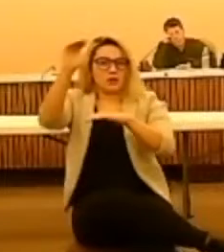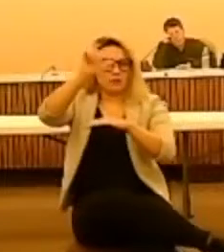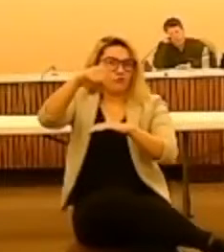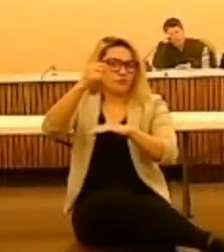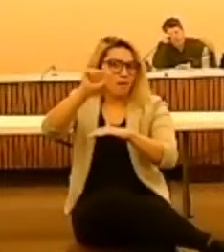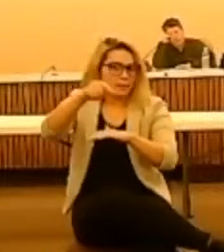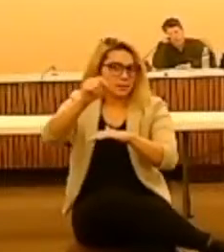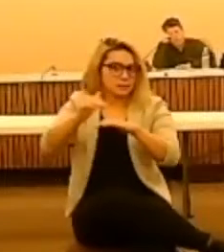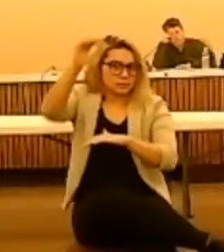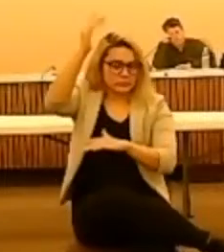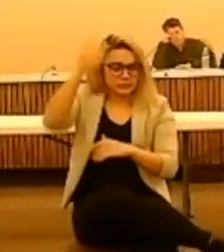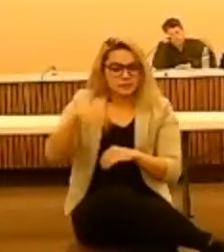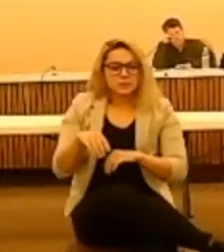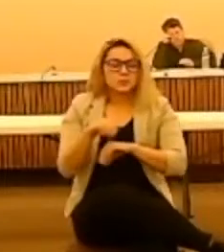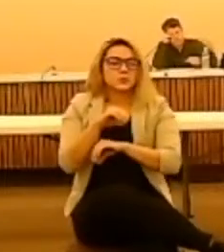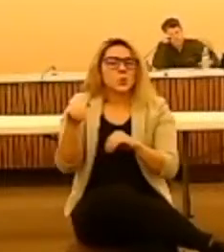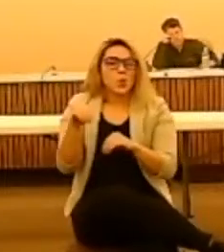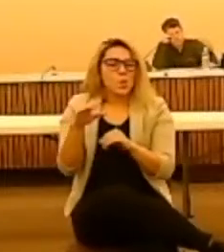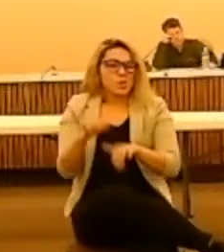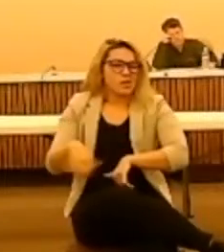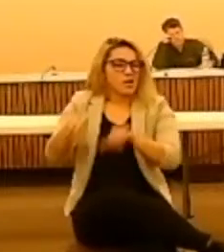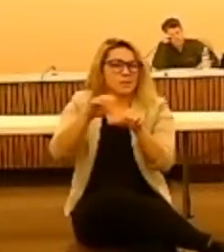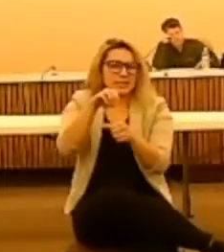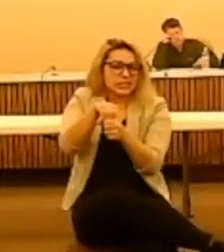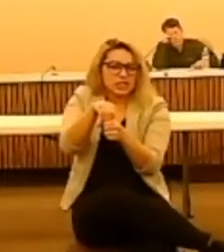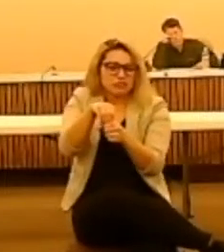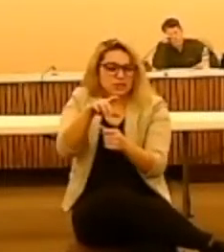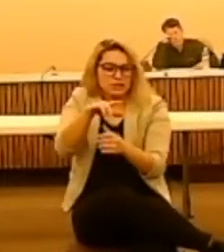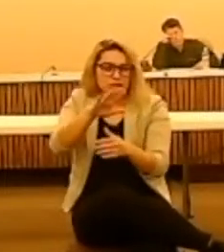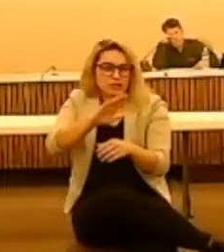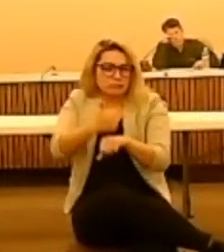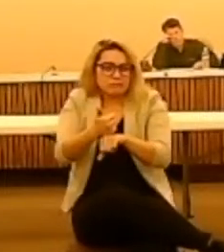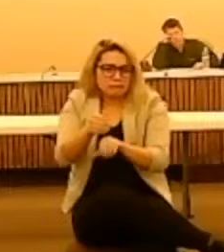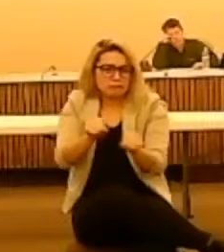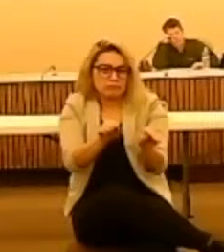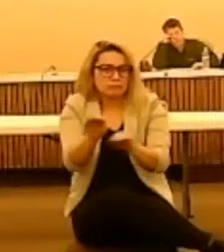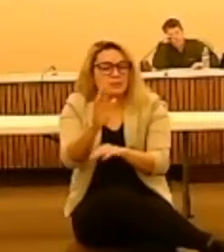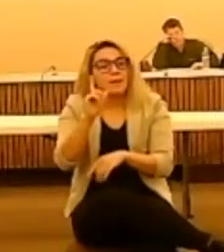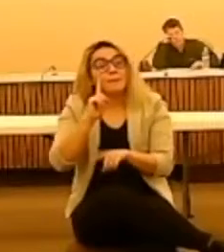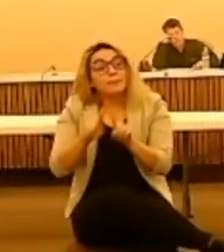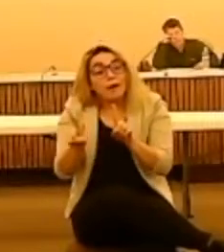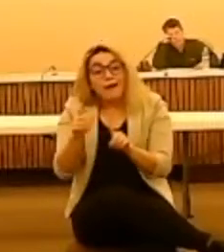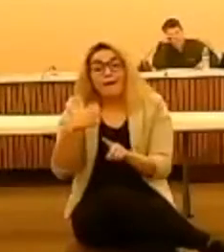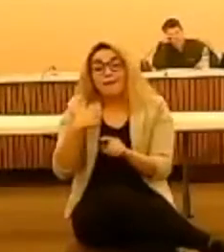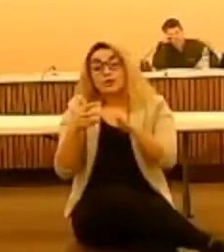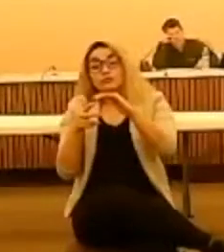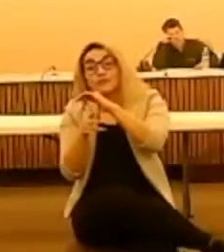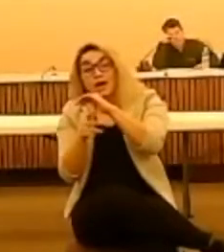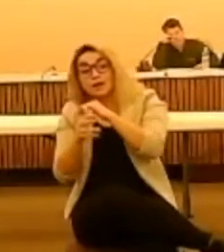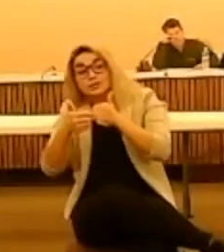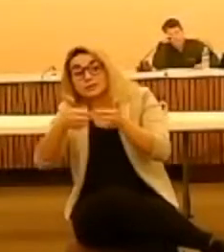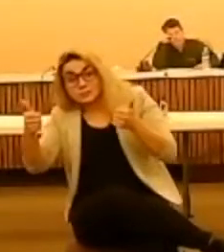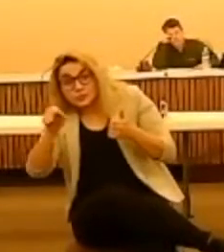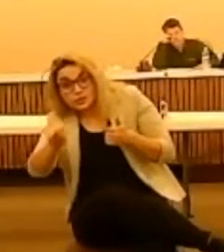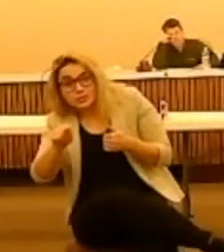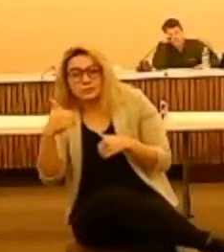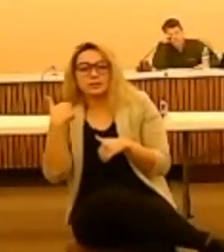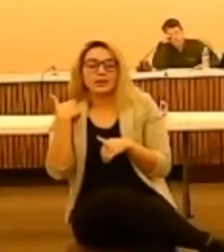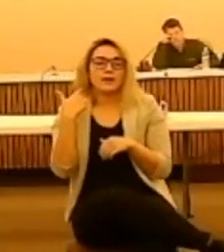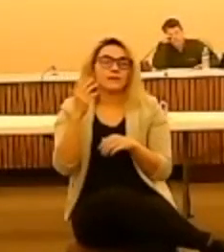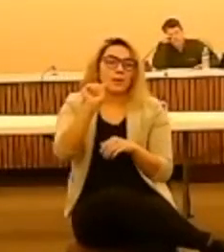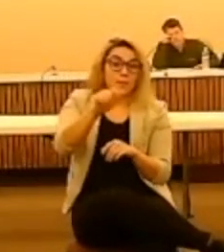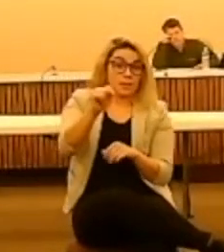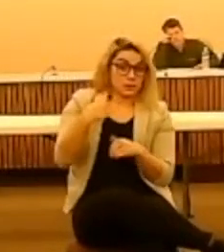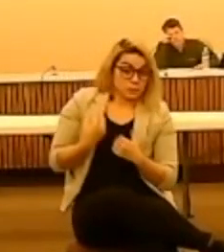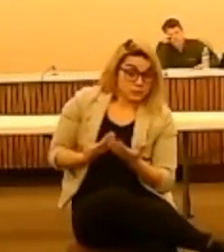no common interior circulation. We have our own individual garages and driveways, and these apartments that we are